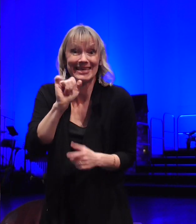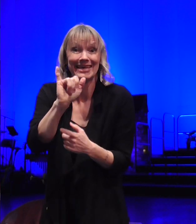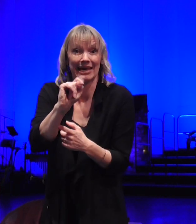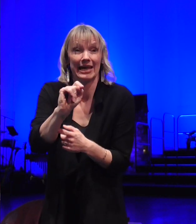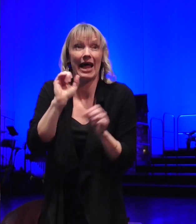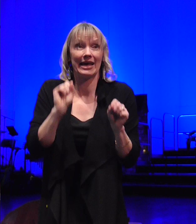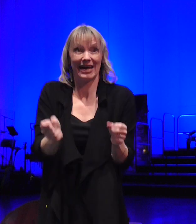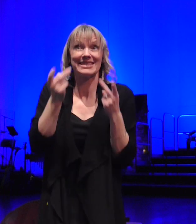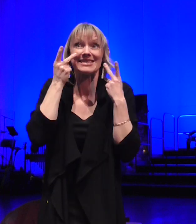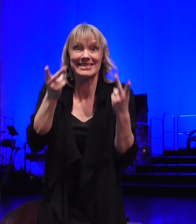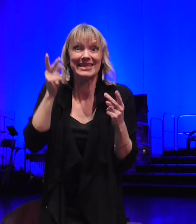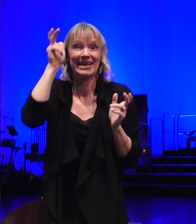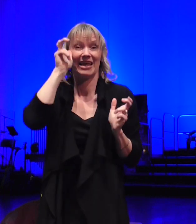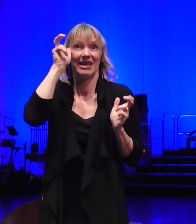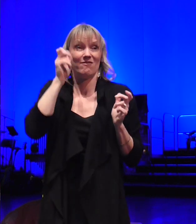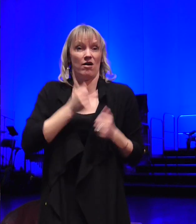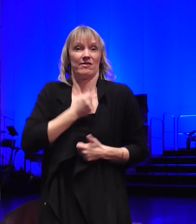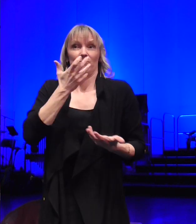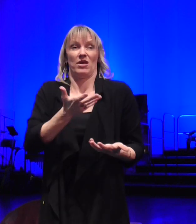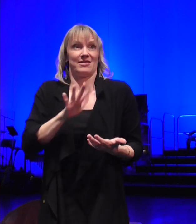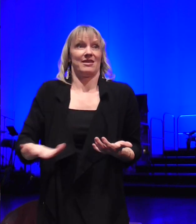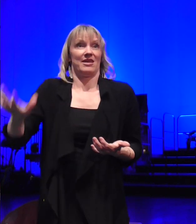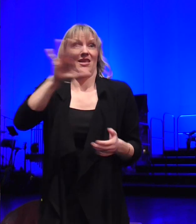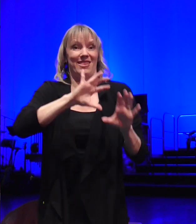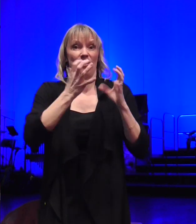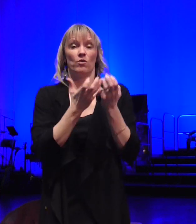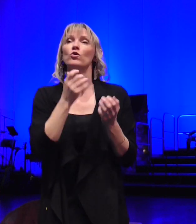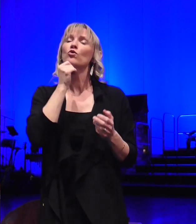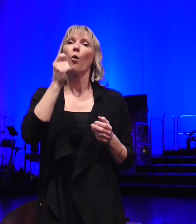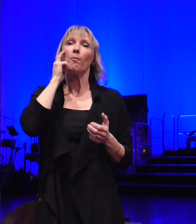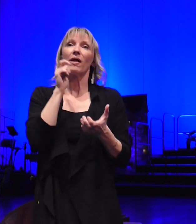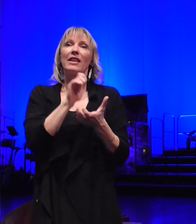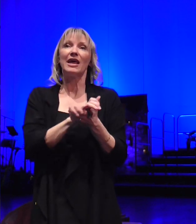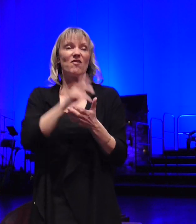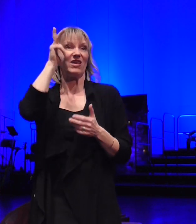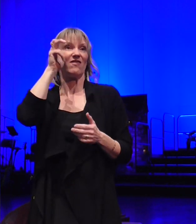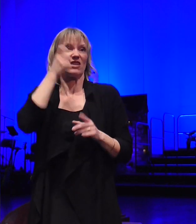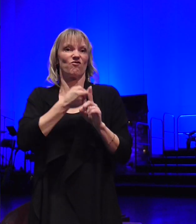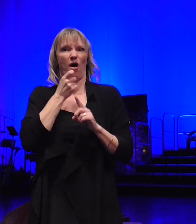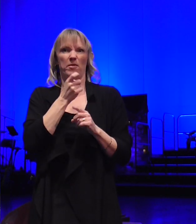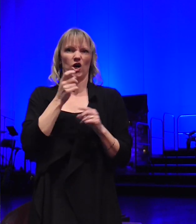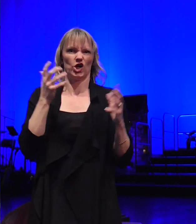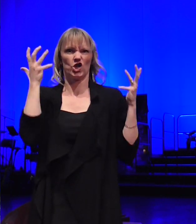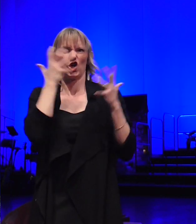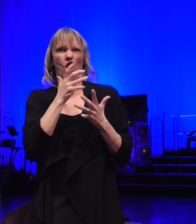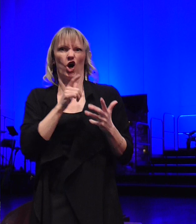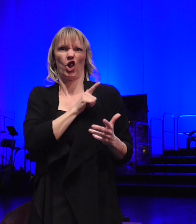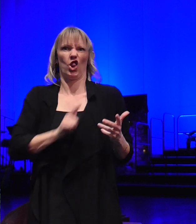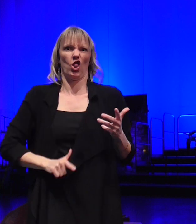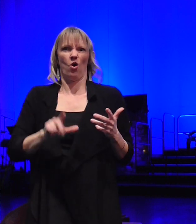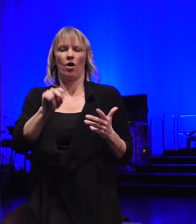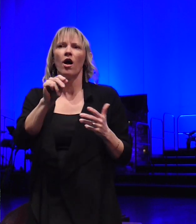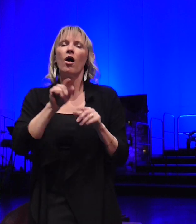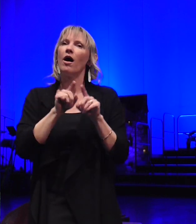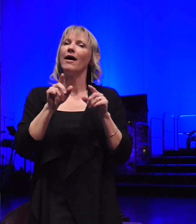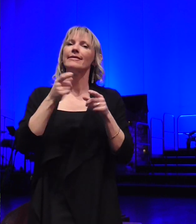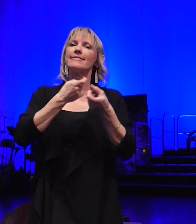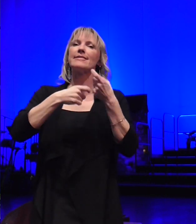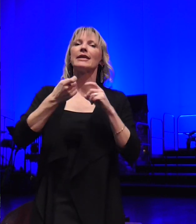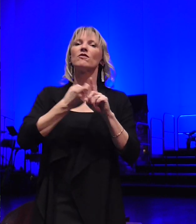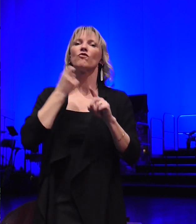in expression out there in the world. And for us, we don't believe that evil comes from some dark lord. We believe it is the result of